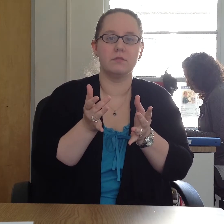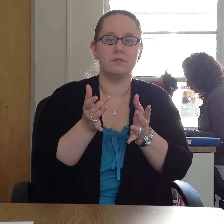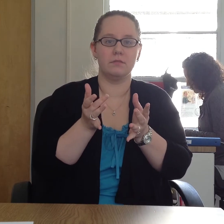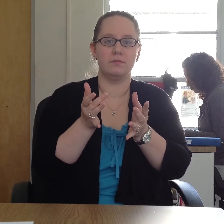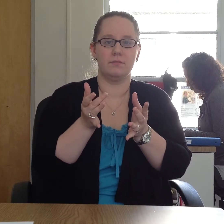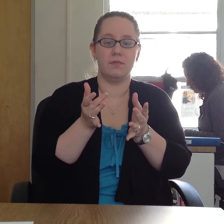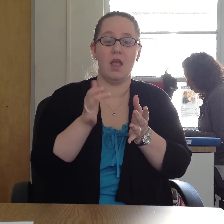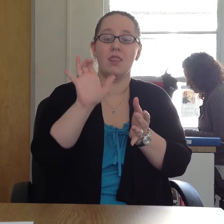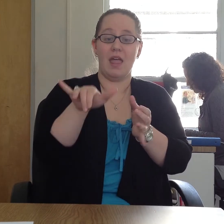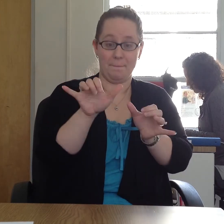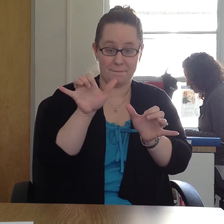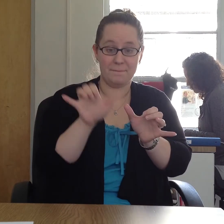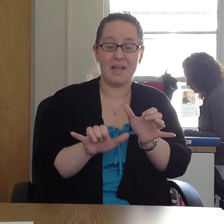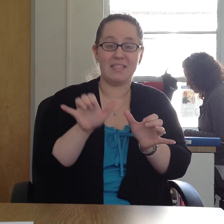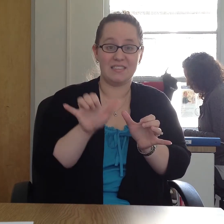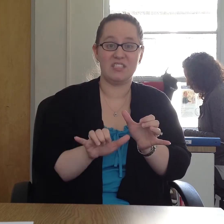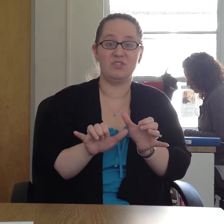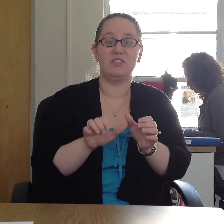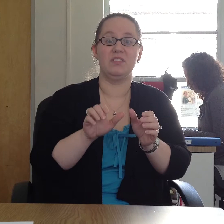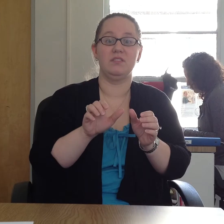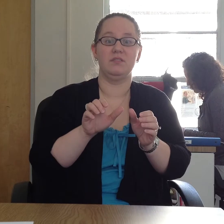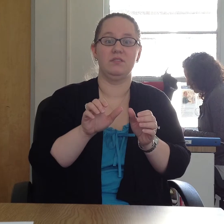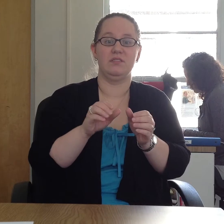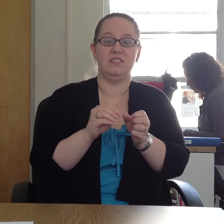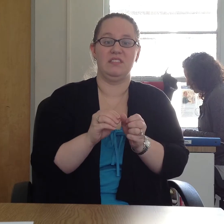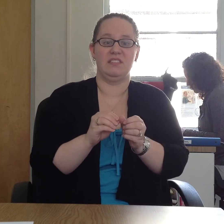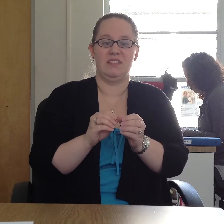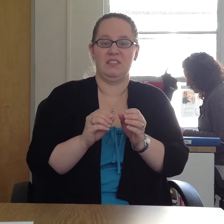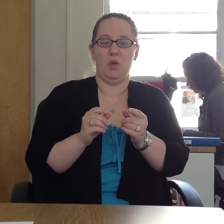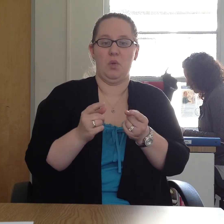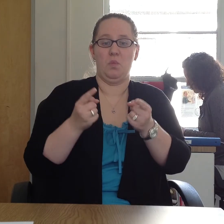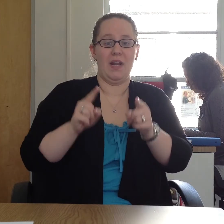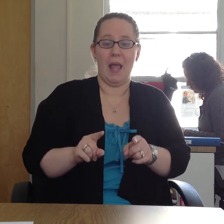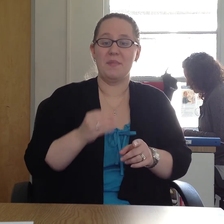These bacteria accelerate the decay and decomposition of food.